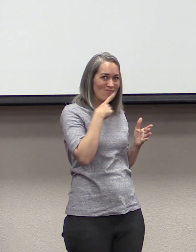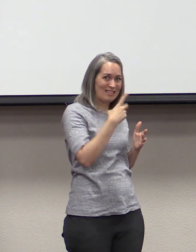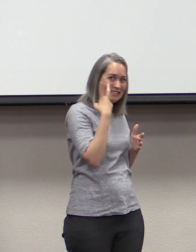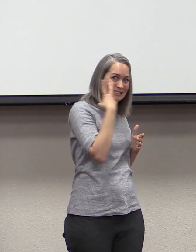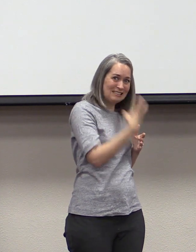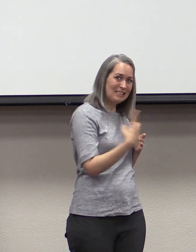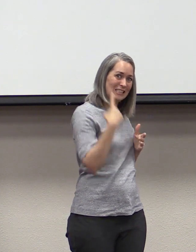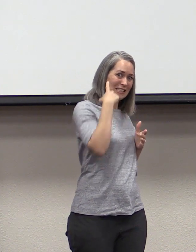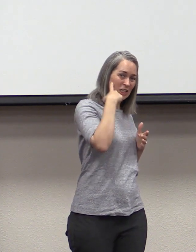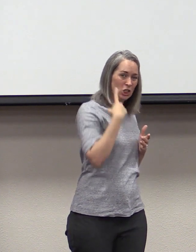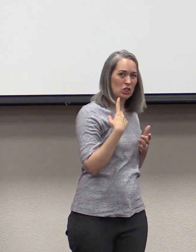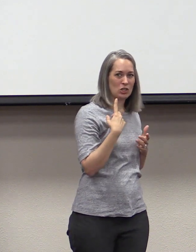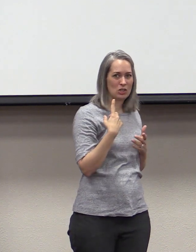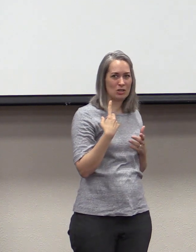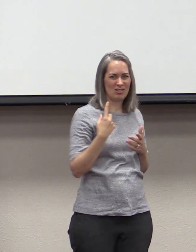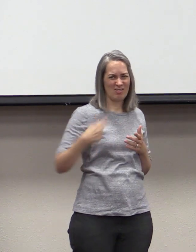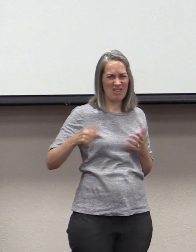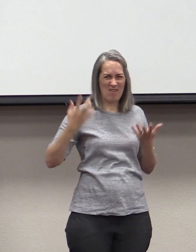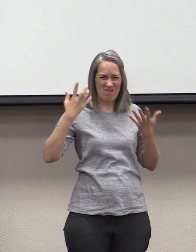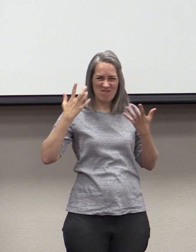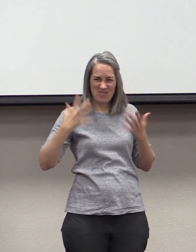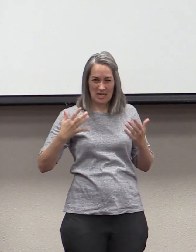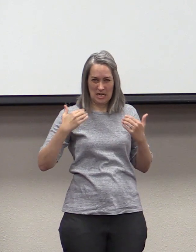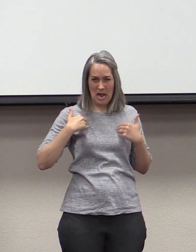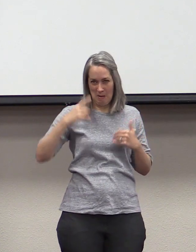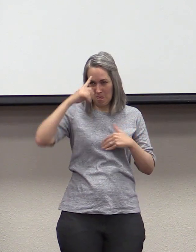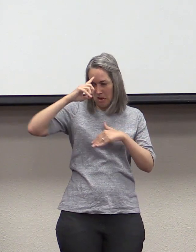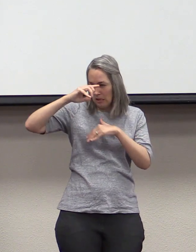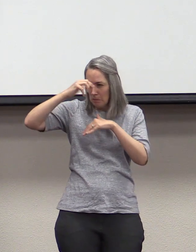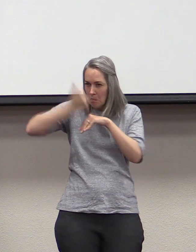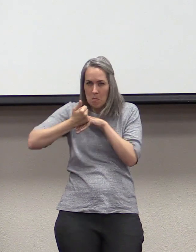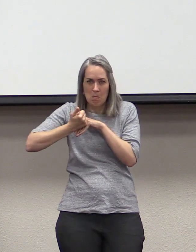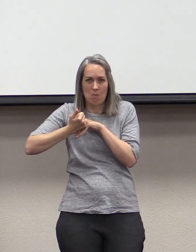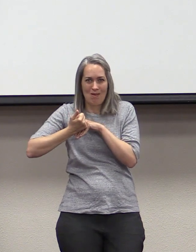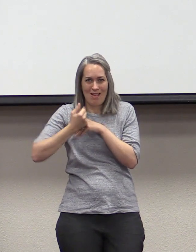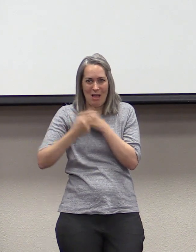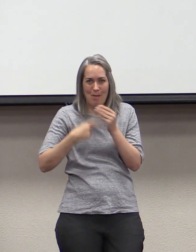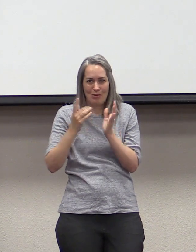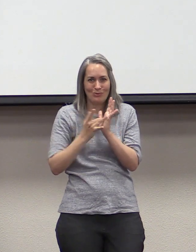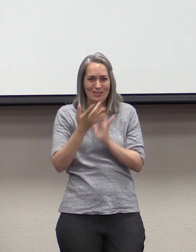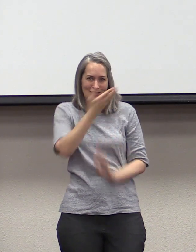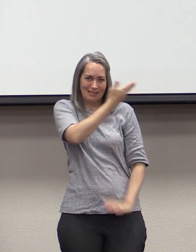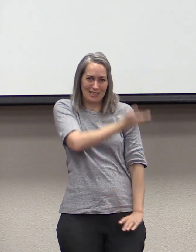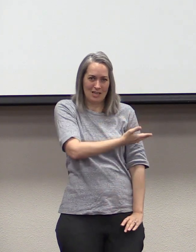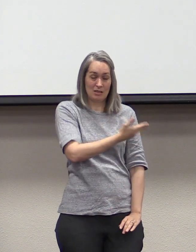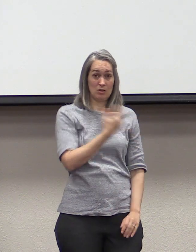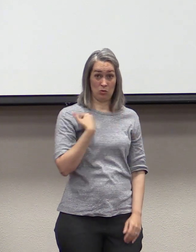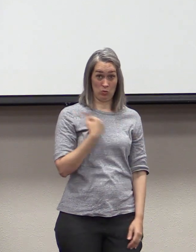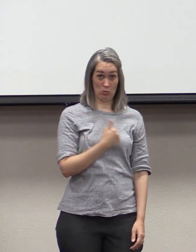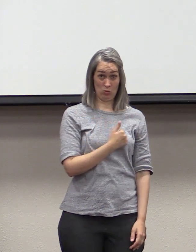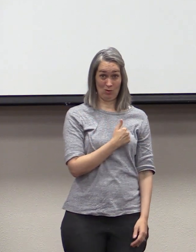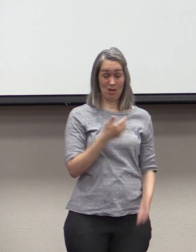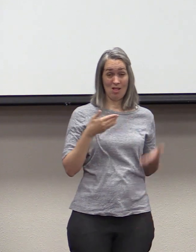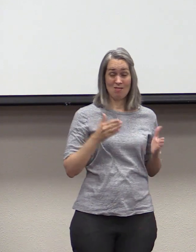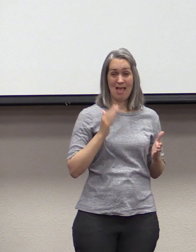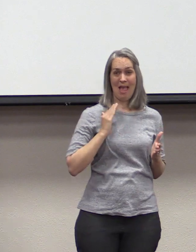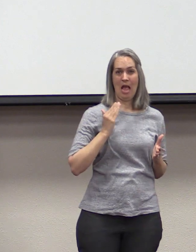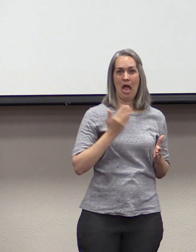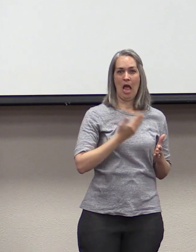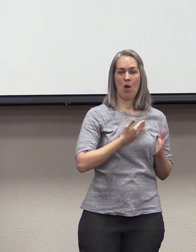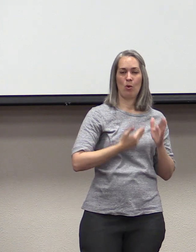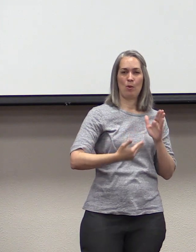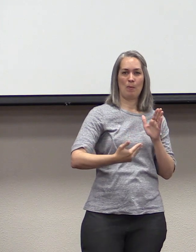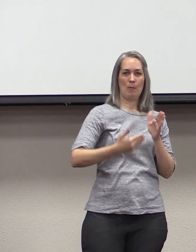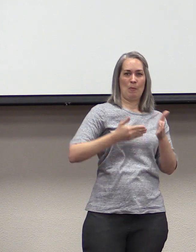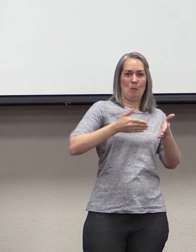what they had fixed in their minds. How often do we allow our own prejudices